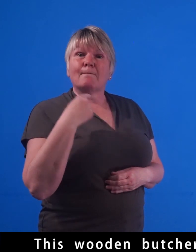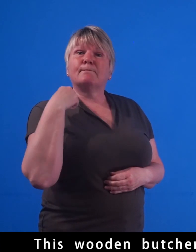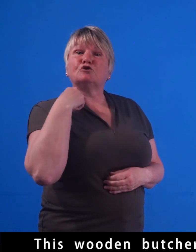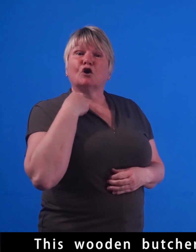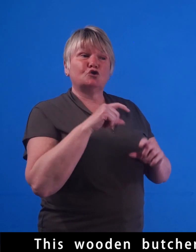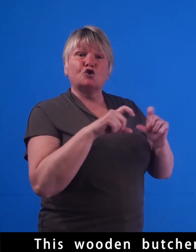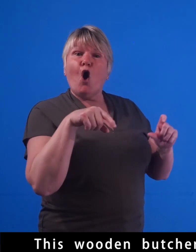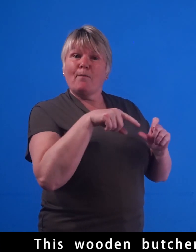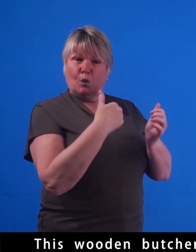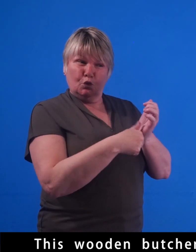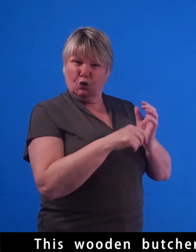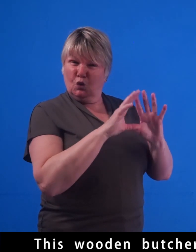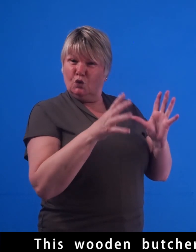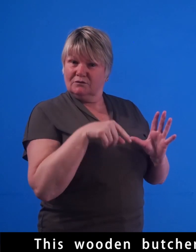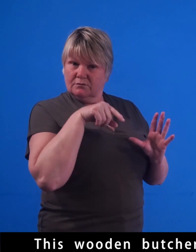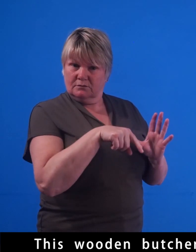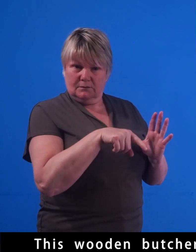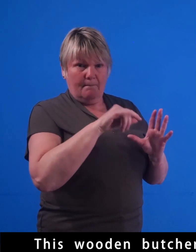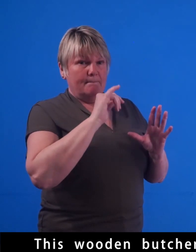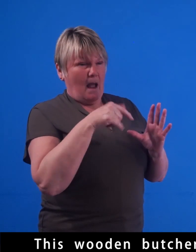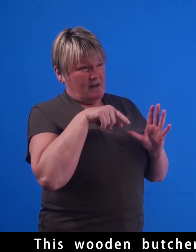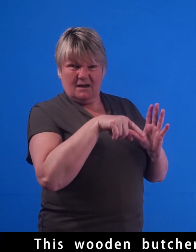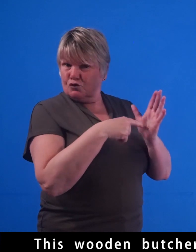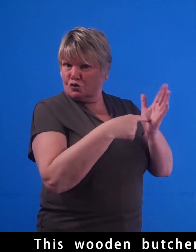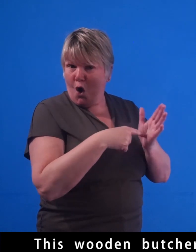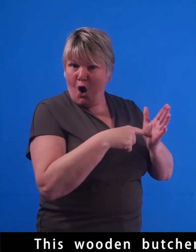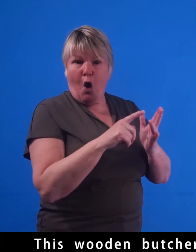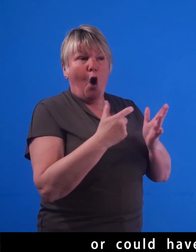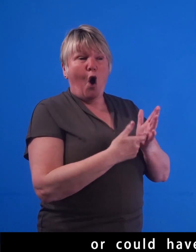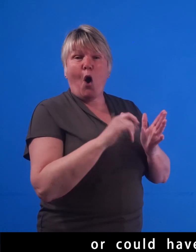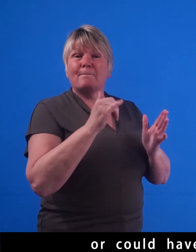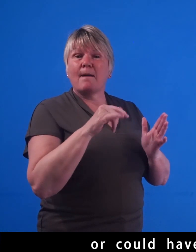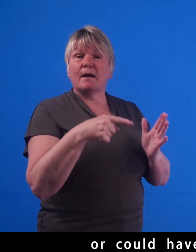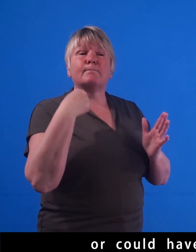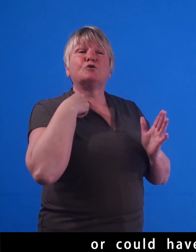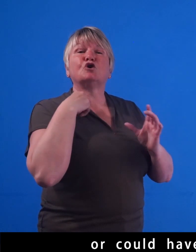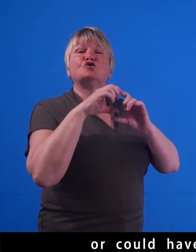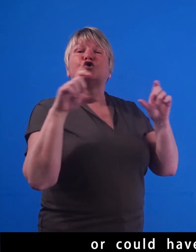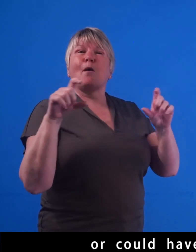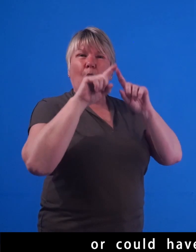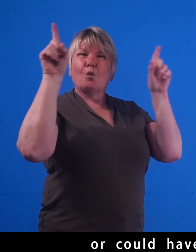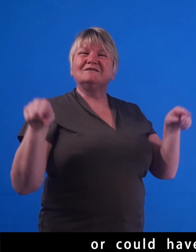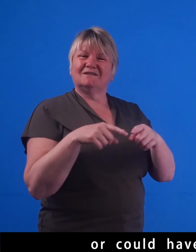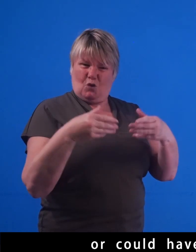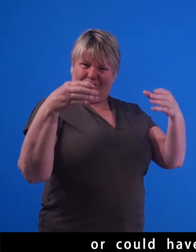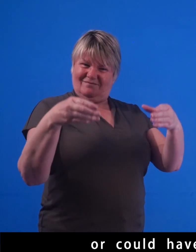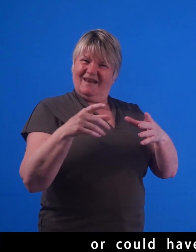This wooden butcher's shop may have been a toy or could have been made for display in a butcher's shop